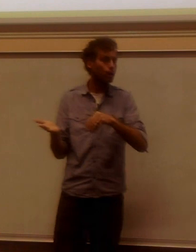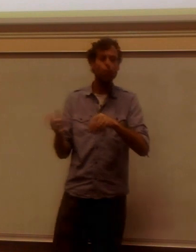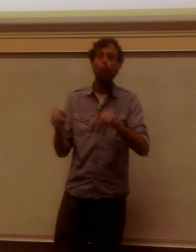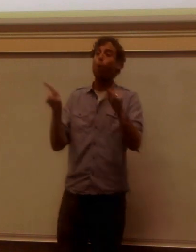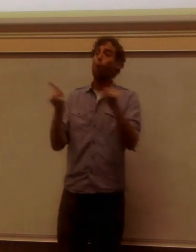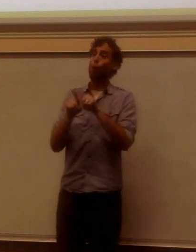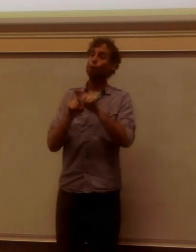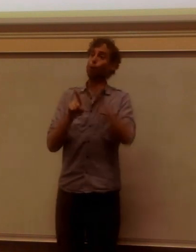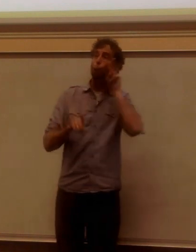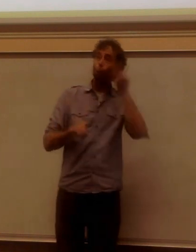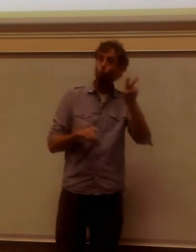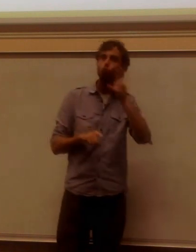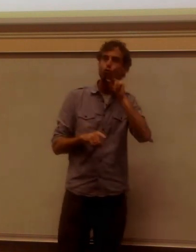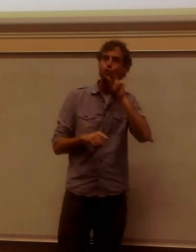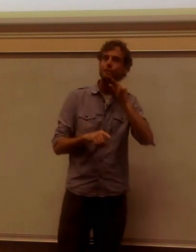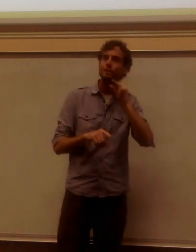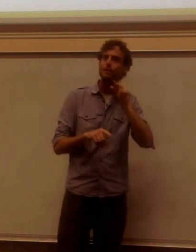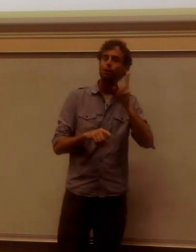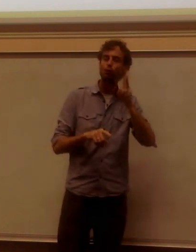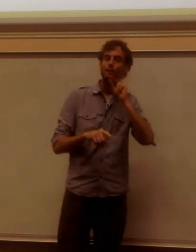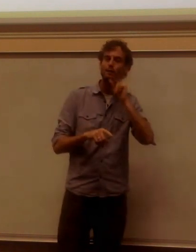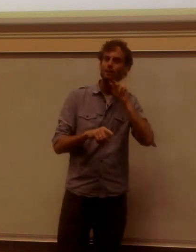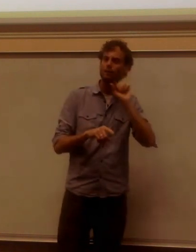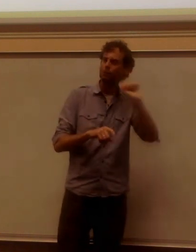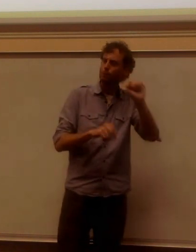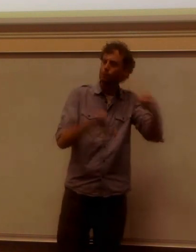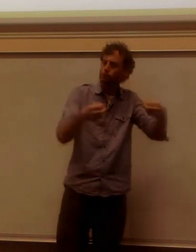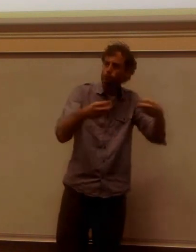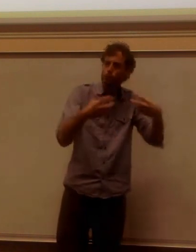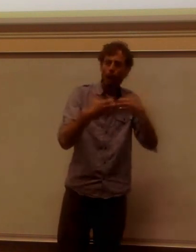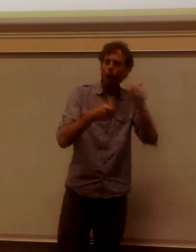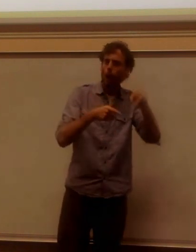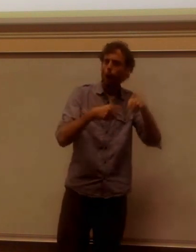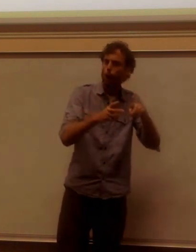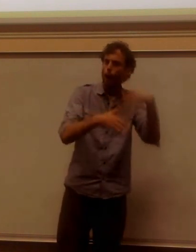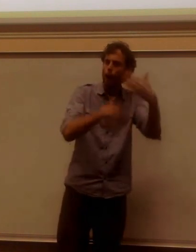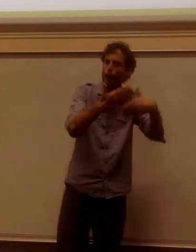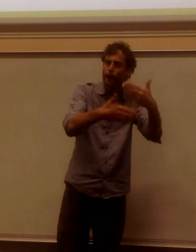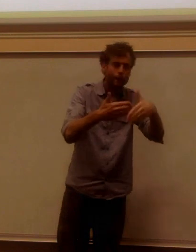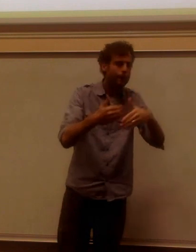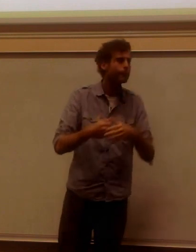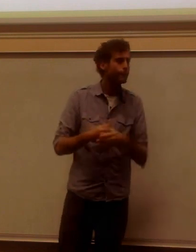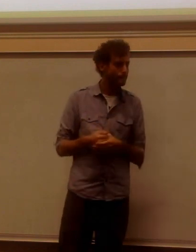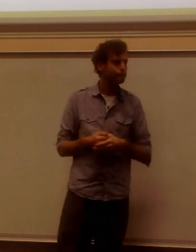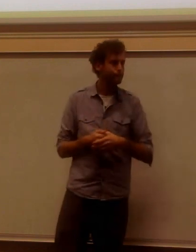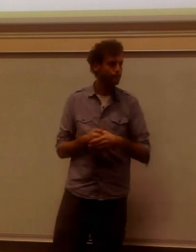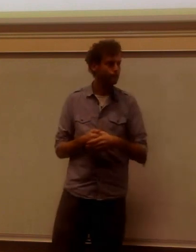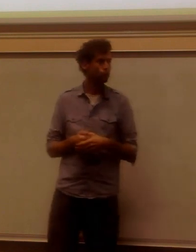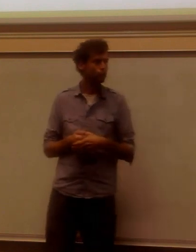we observed interpreters and re-speakers, how they managed the calls, how they